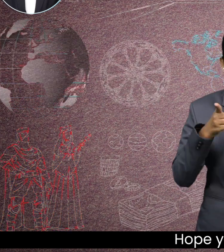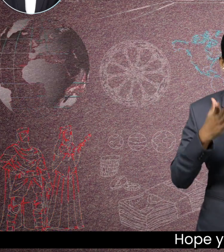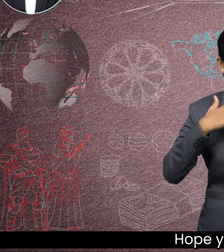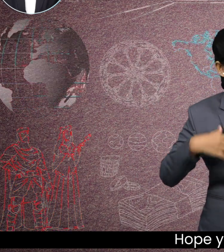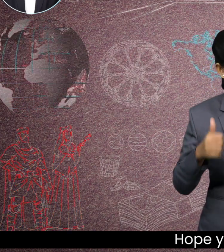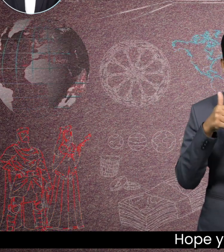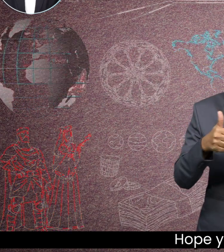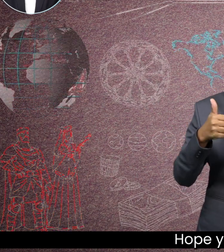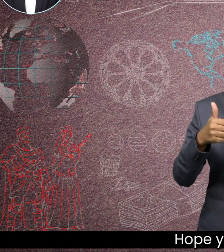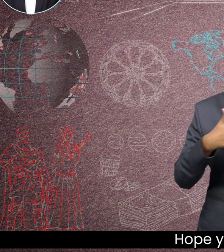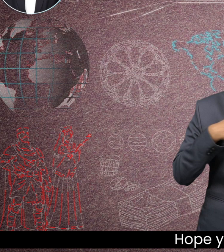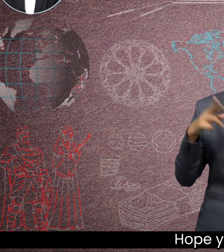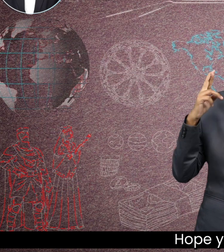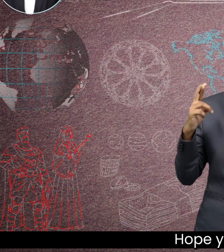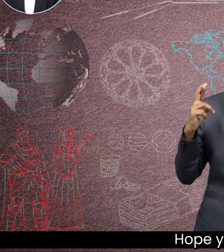Hope you all are doing well.